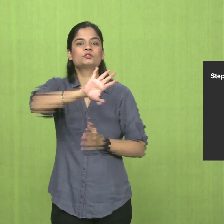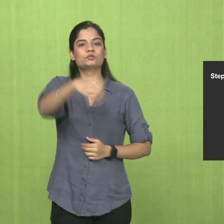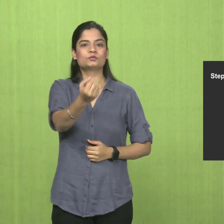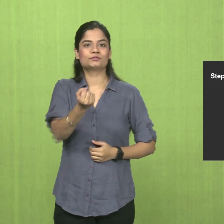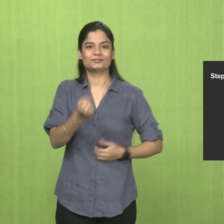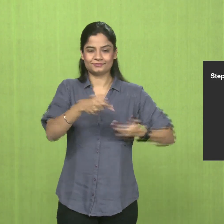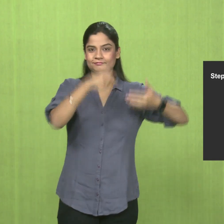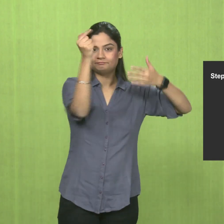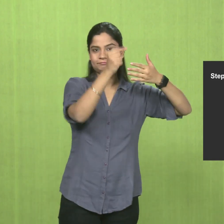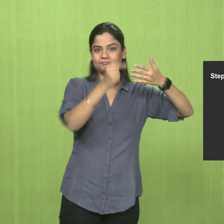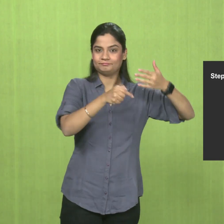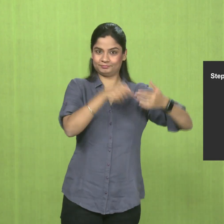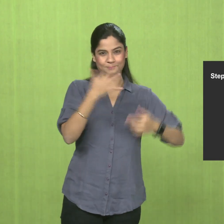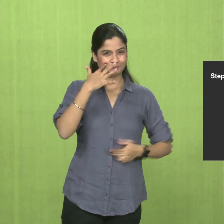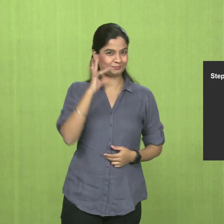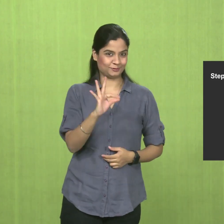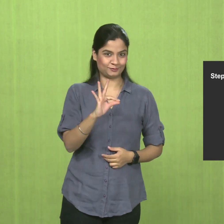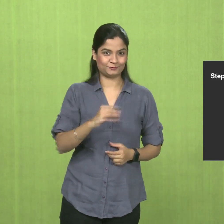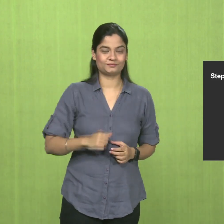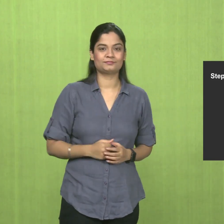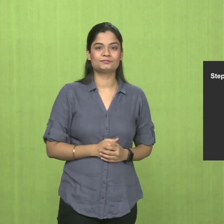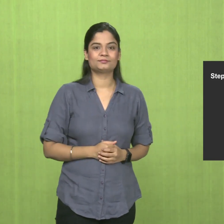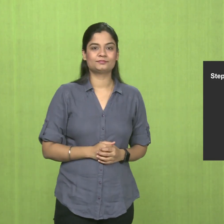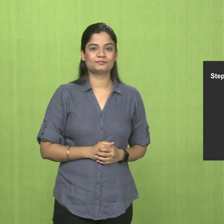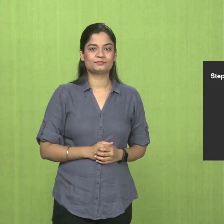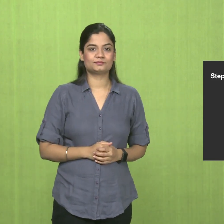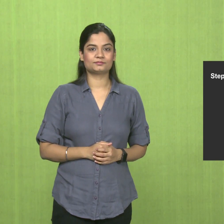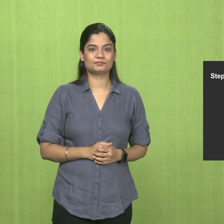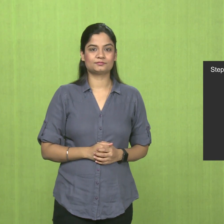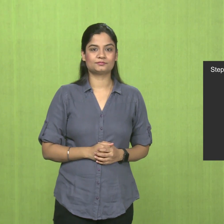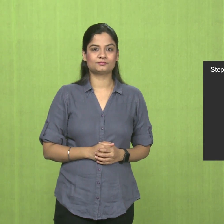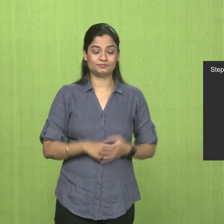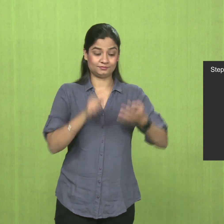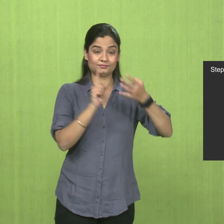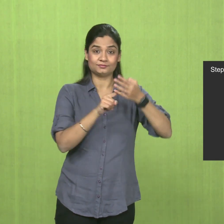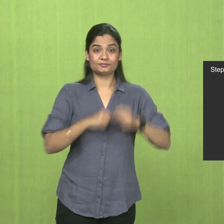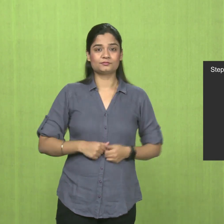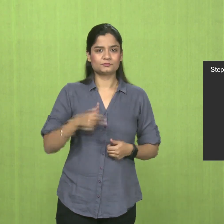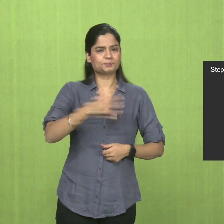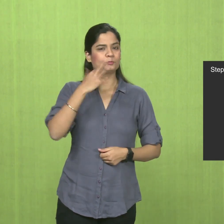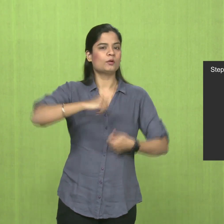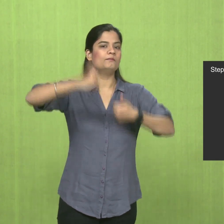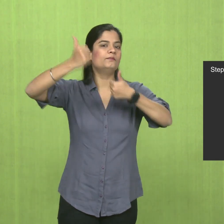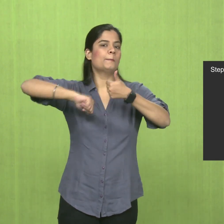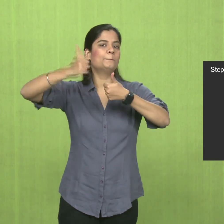flexibility. So, this is controlling. Controlling is quite important. Fourth step is